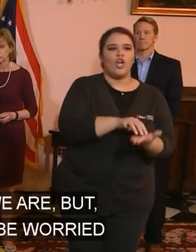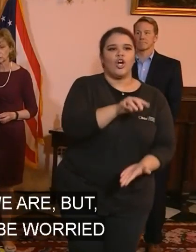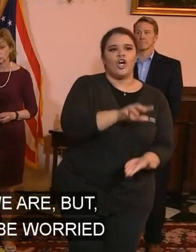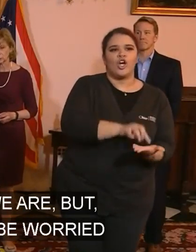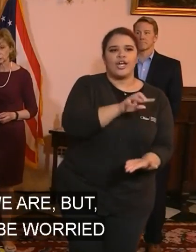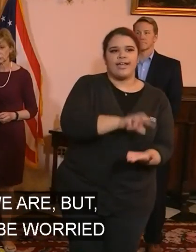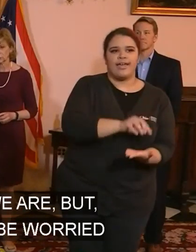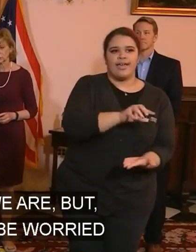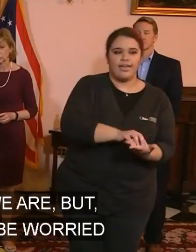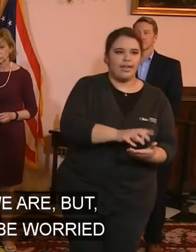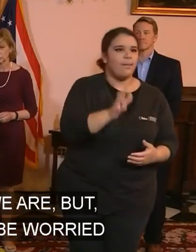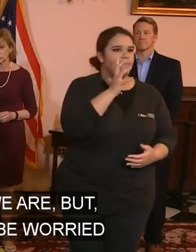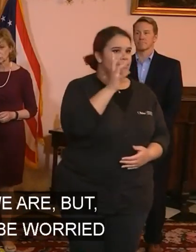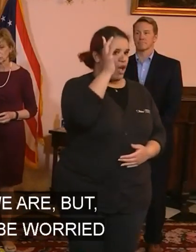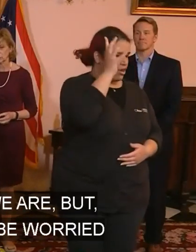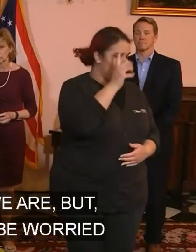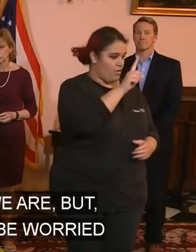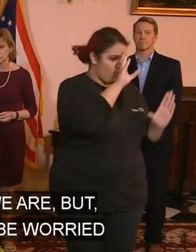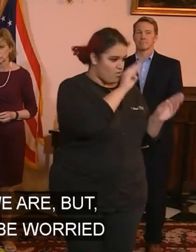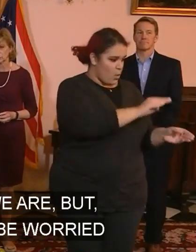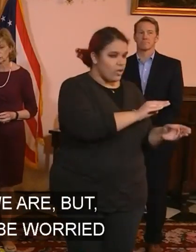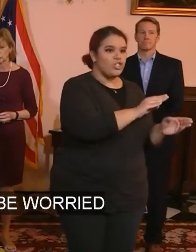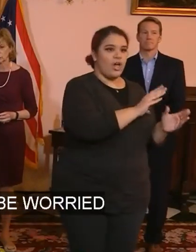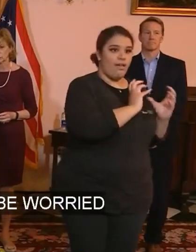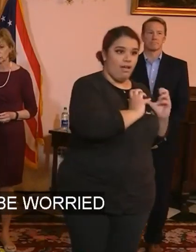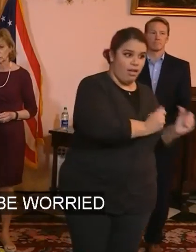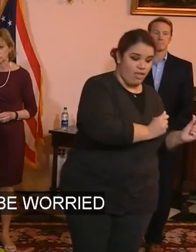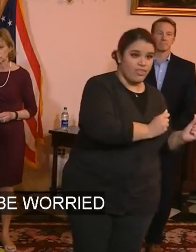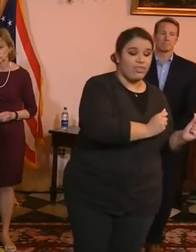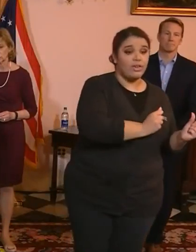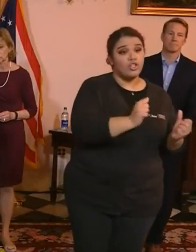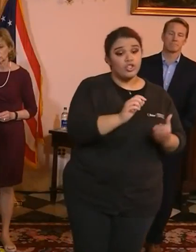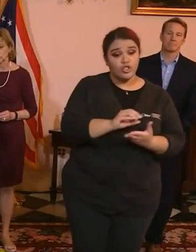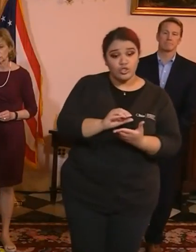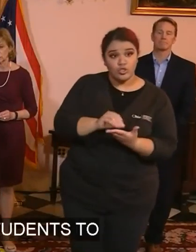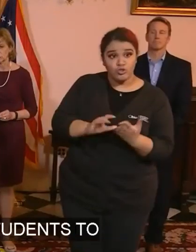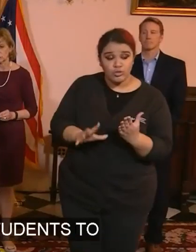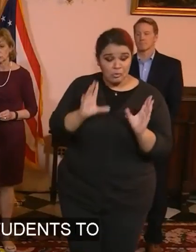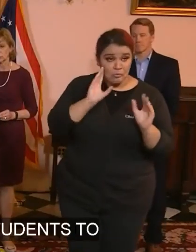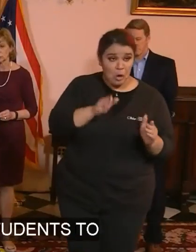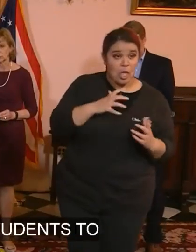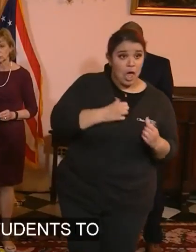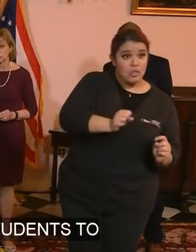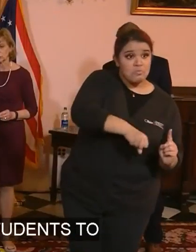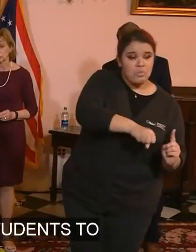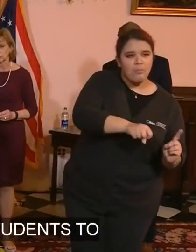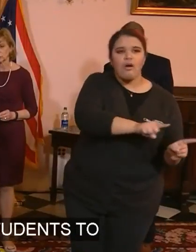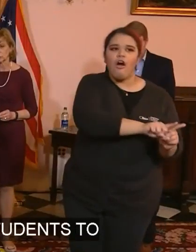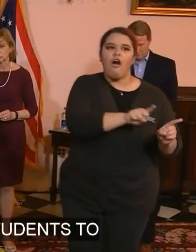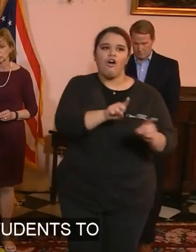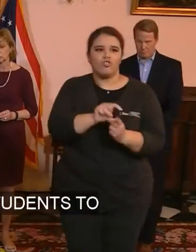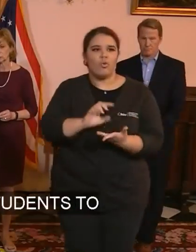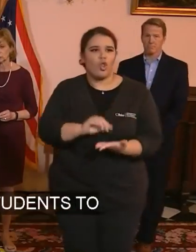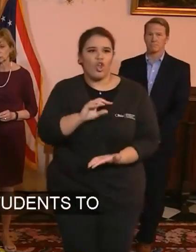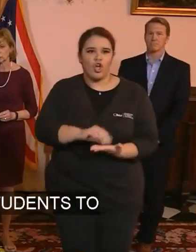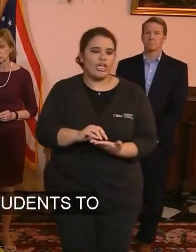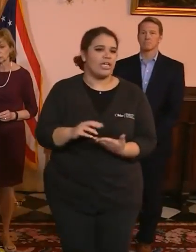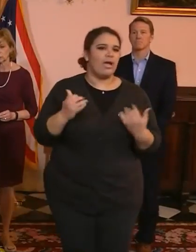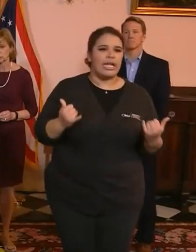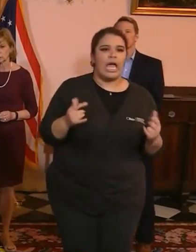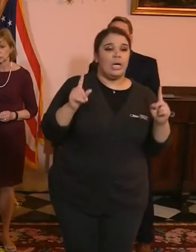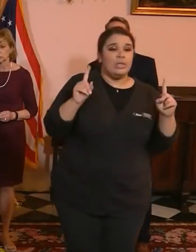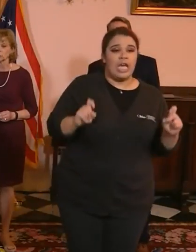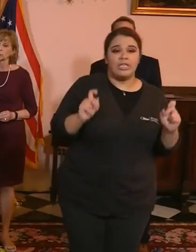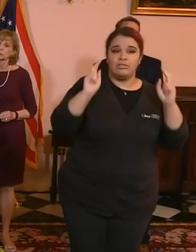Parents need to focus on everybody's health, and the students need to focus on health as well. We shouldn't worry about tests. We shouldn't worry about other